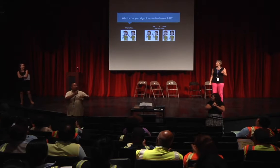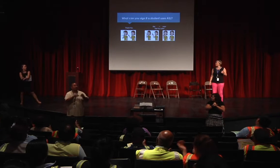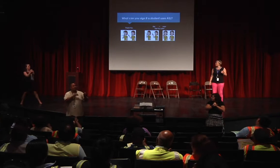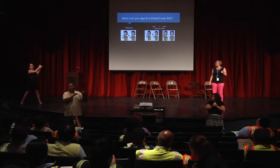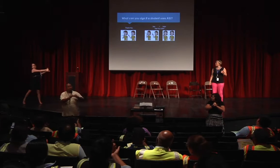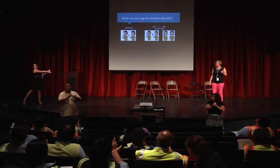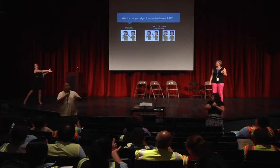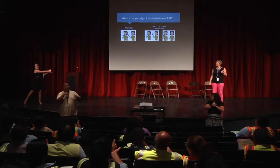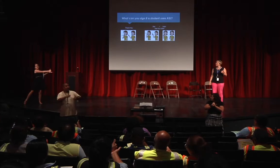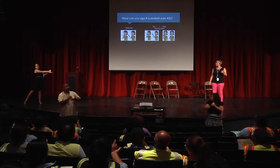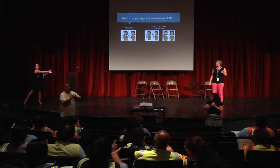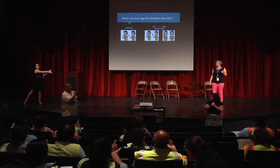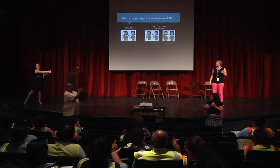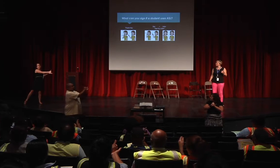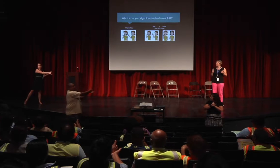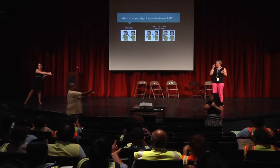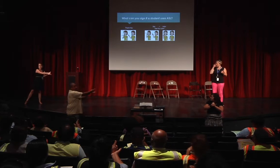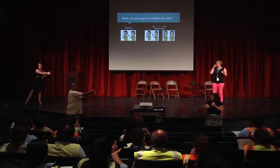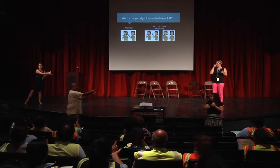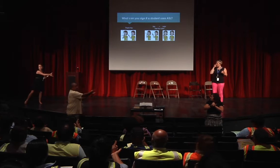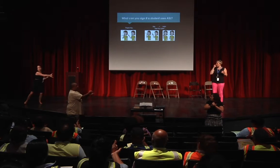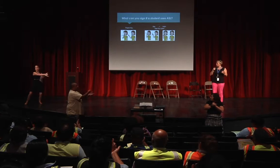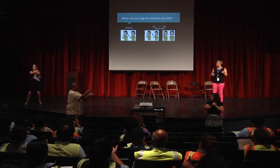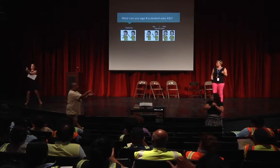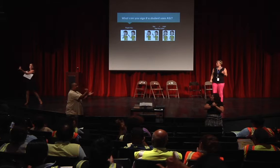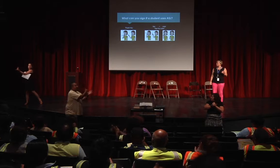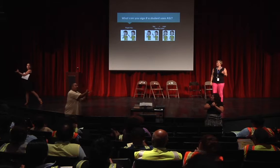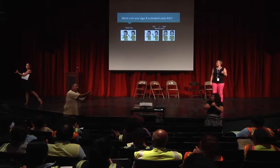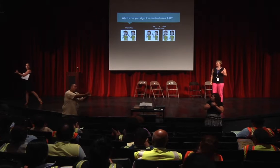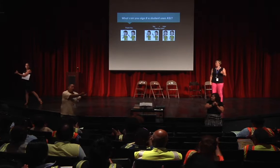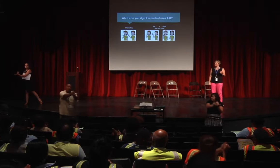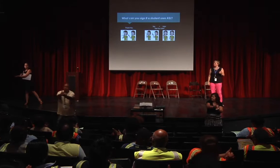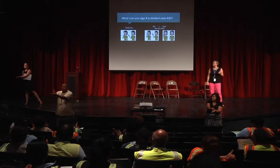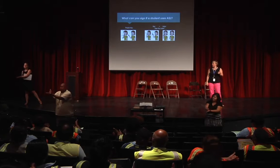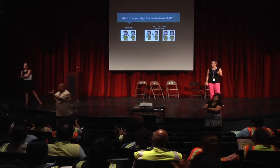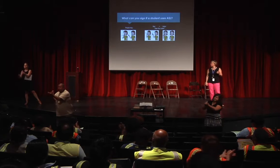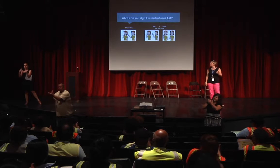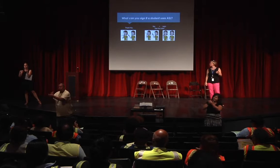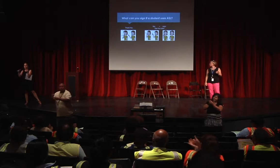help Colleen over here, but I can help all of you over there to learn sign